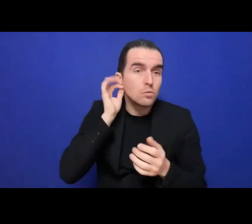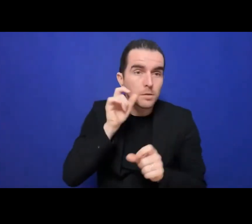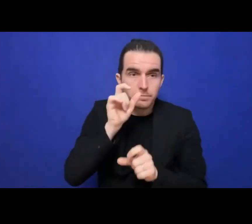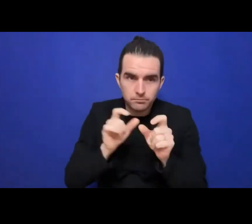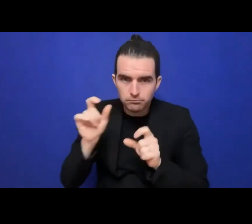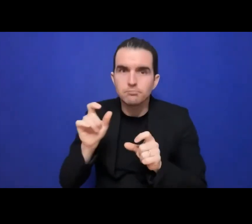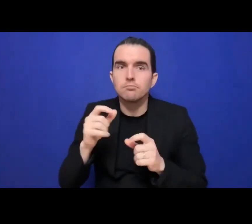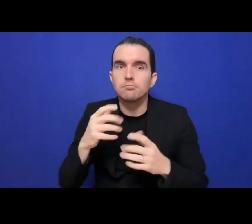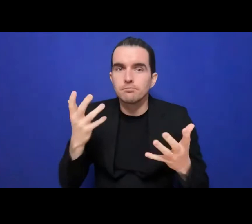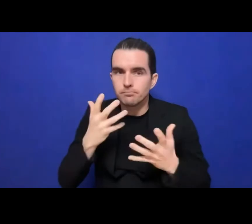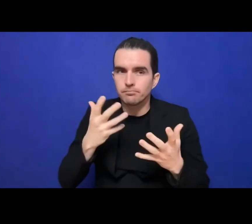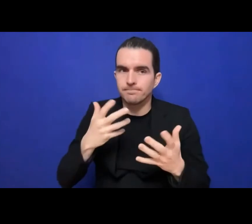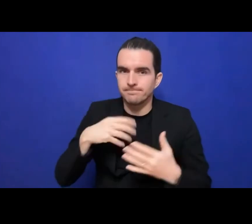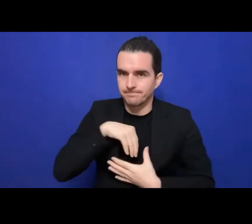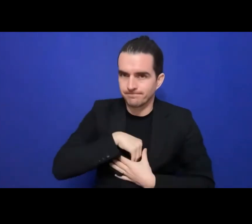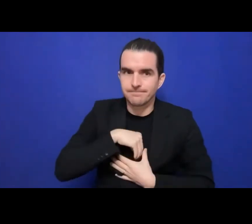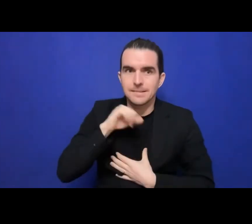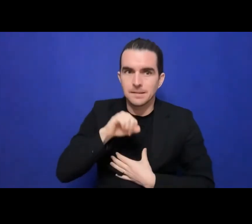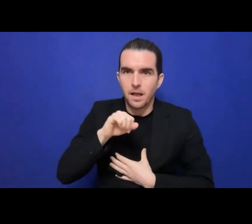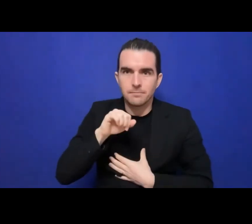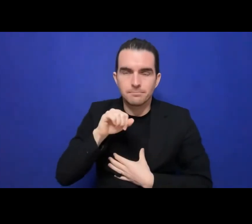societal determinants like gender, stigma,